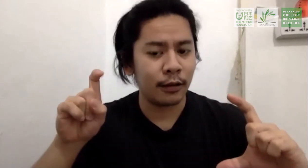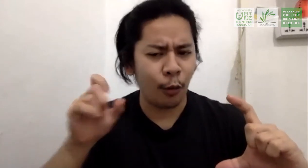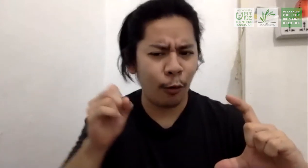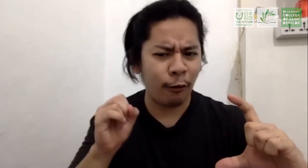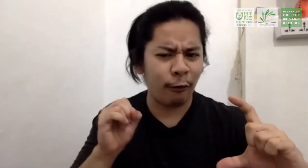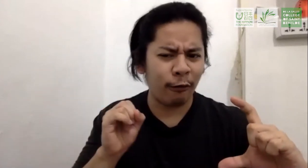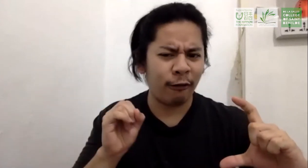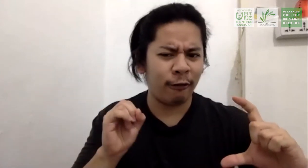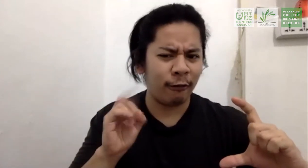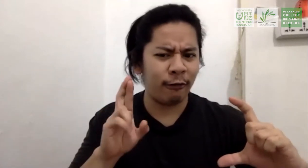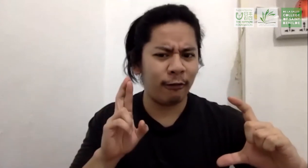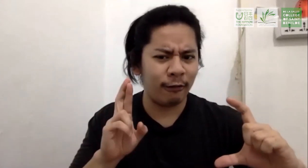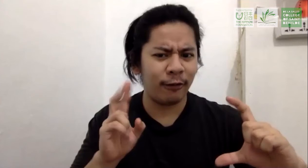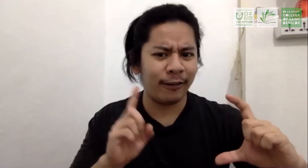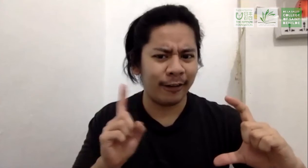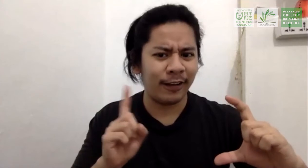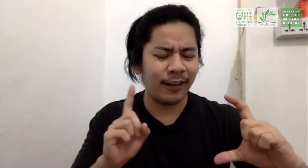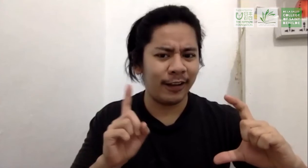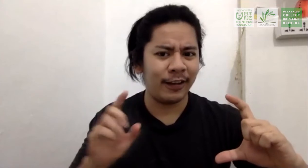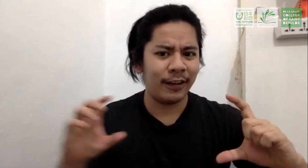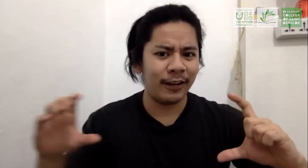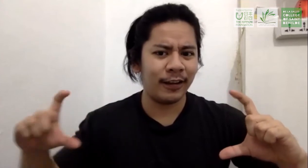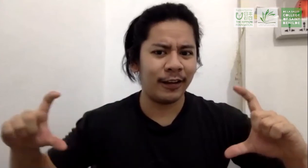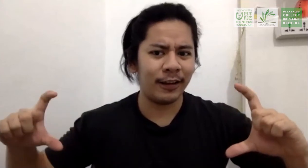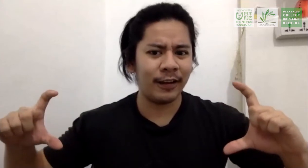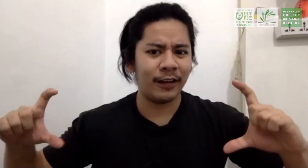adjective. Sorry. Right. Right.